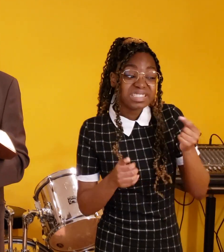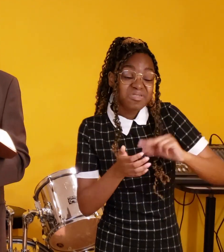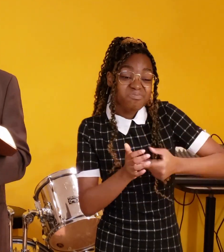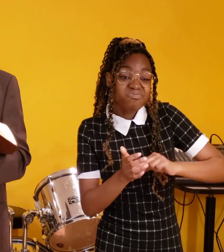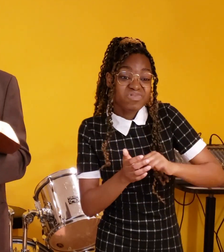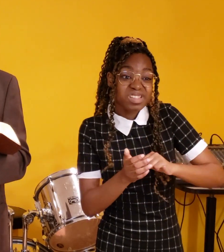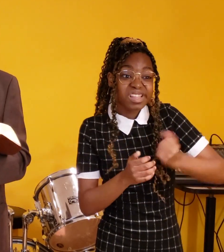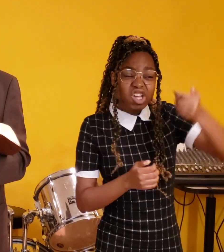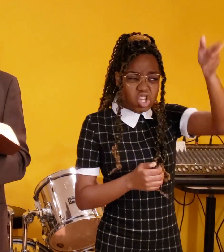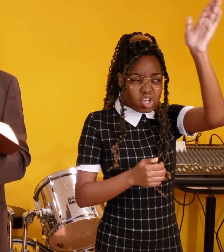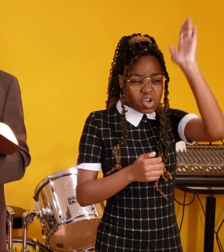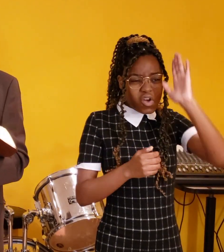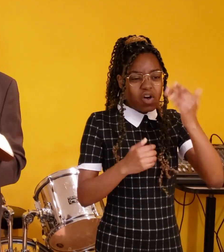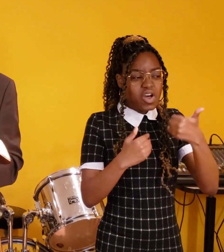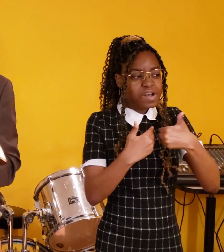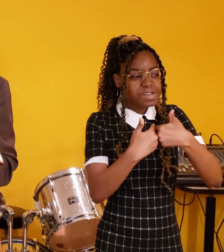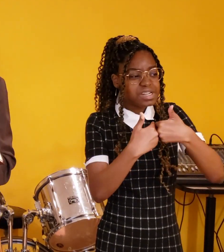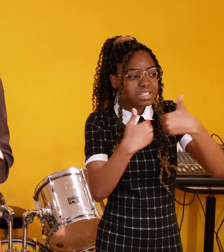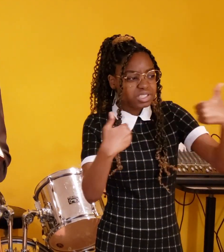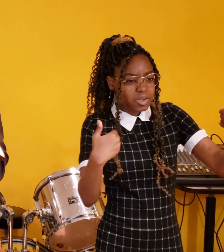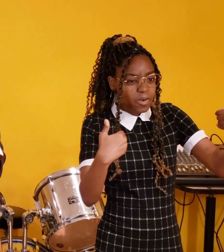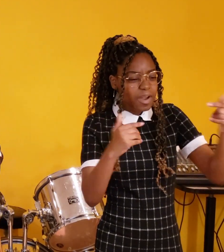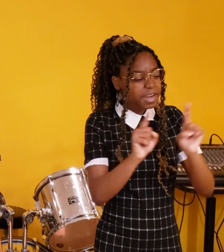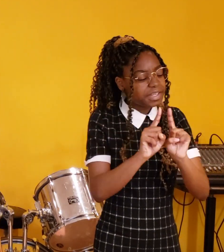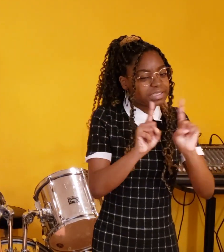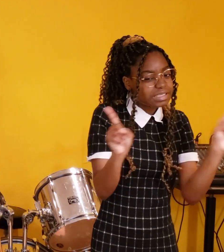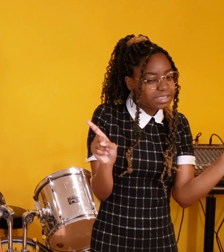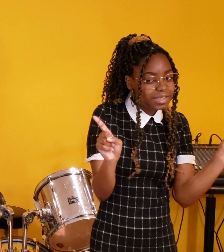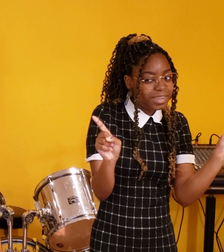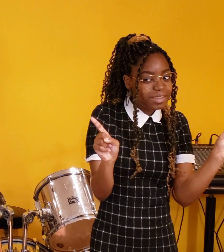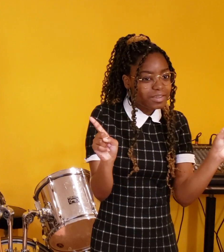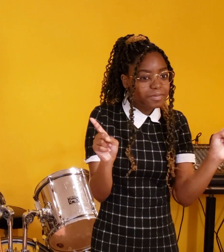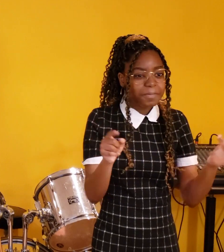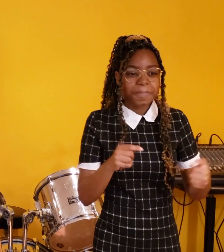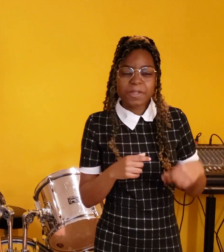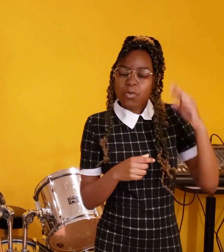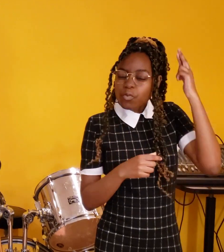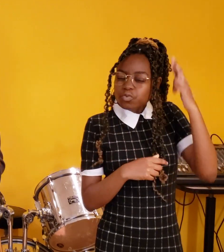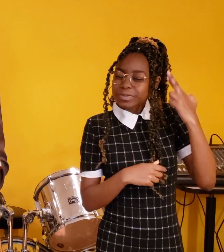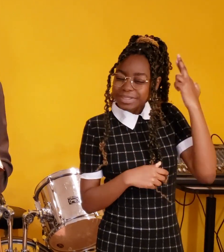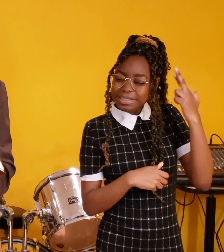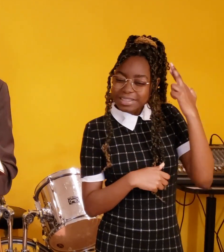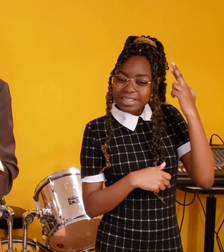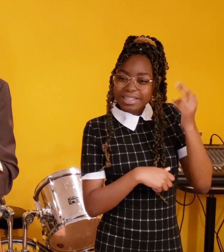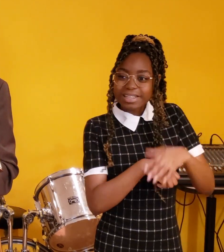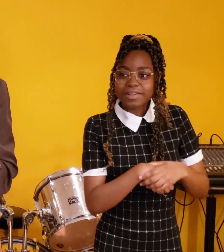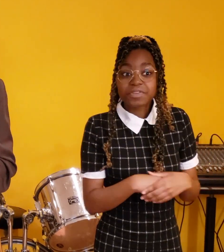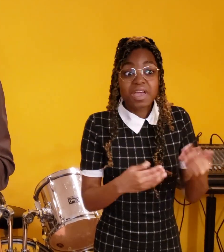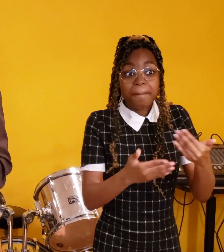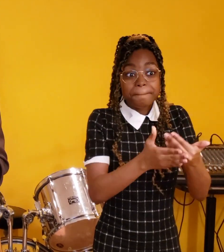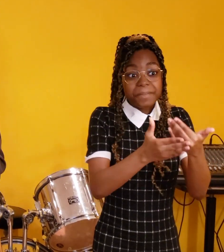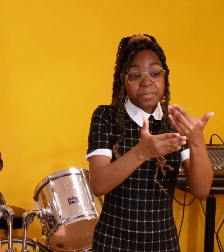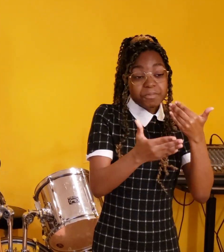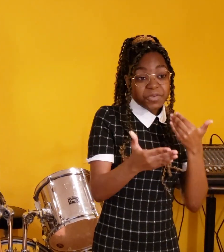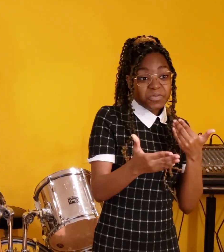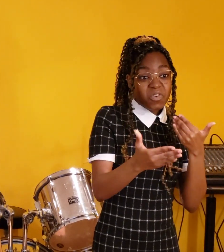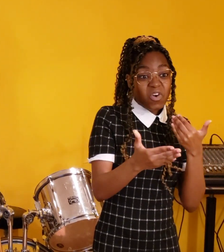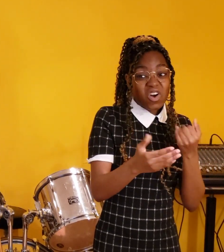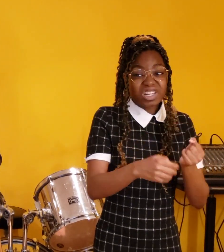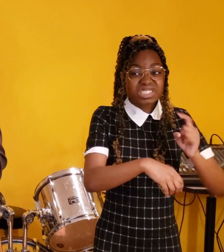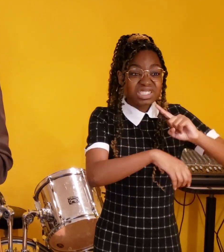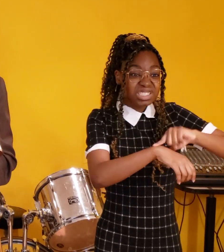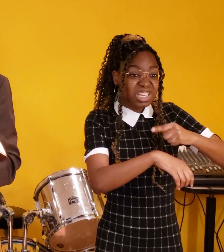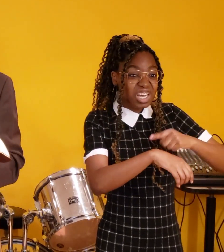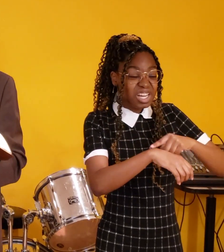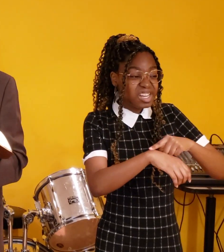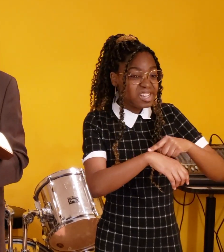God apart. It sets God apart because what it is saying is that before there was time or space or